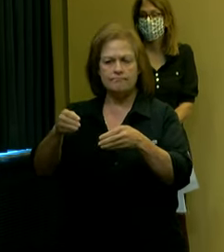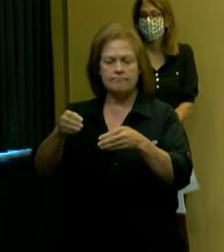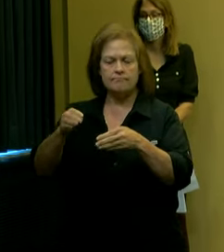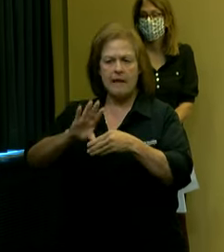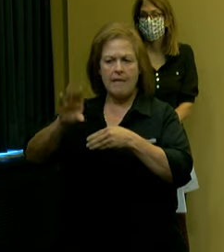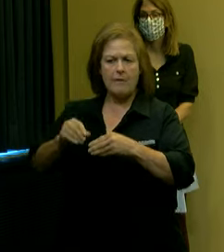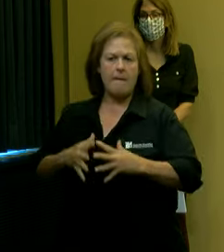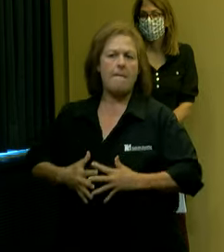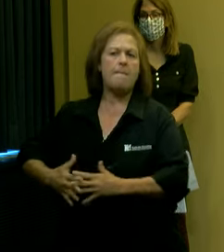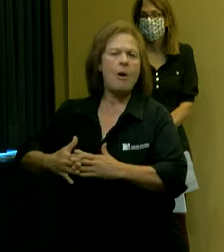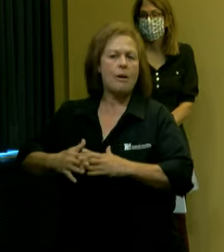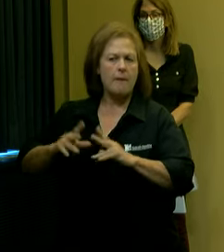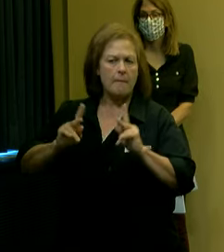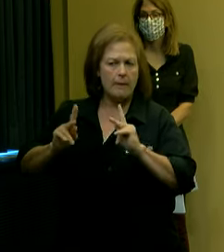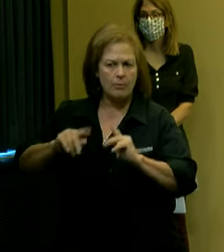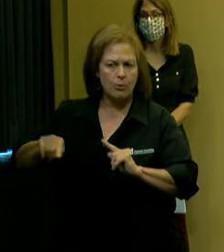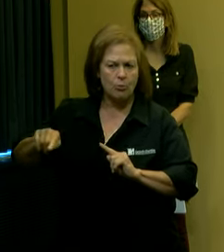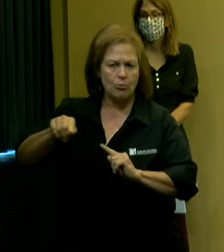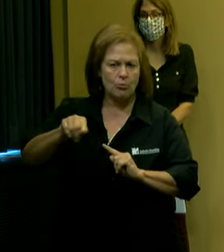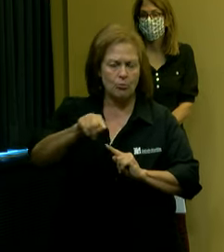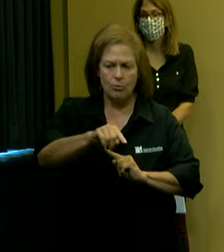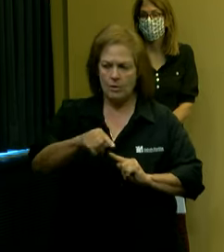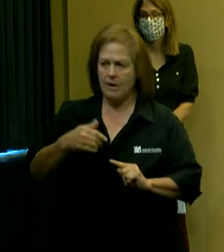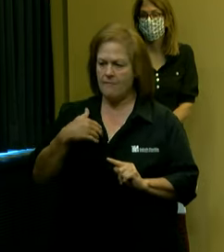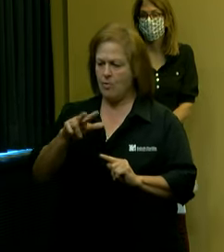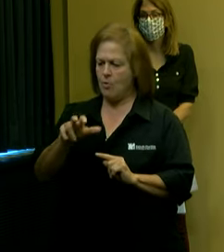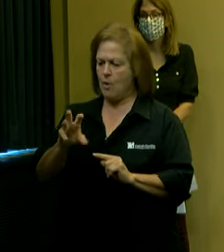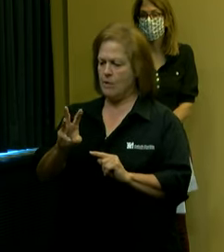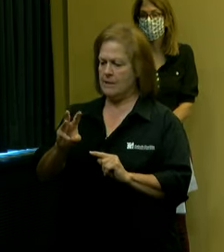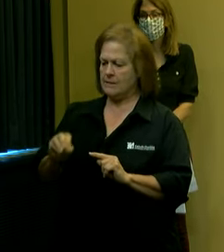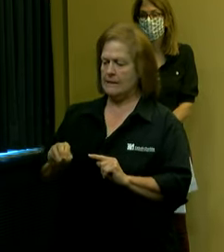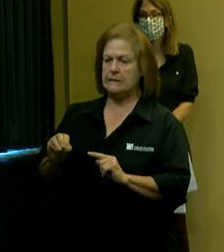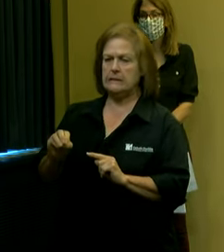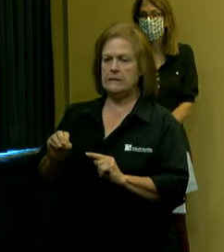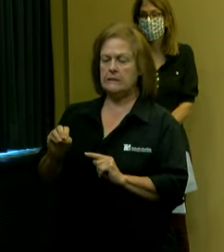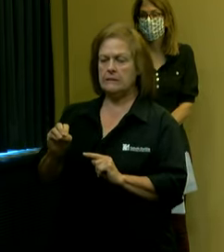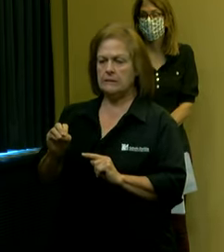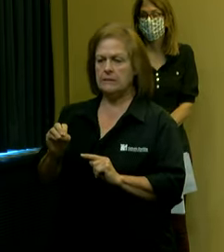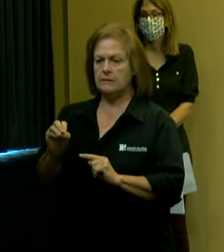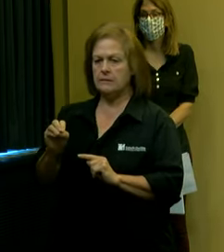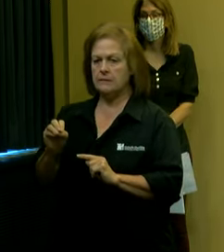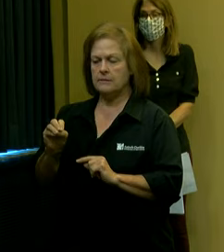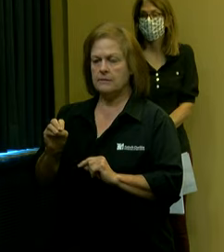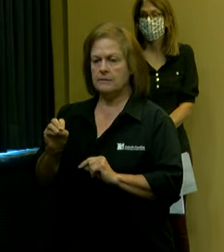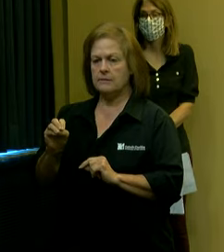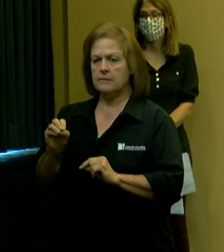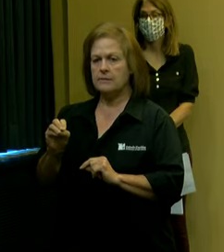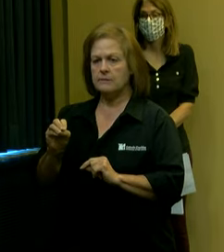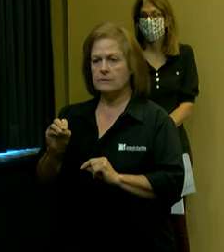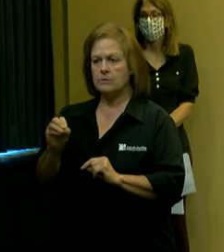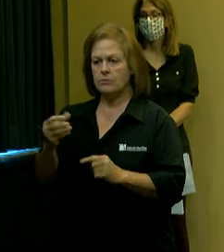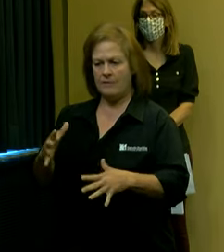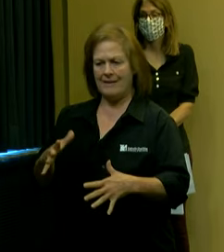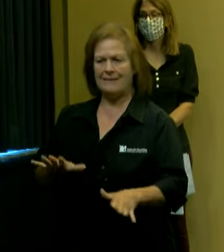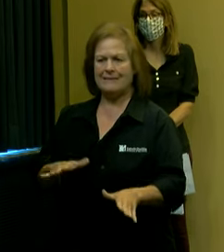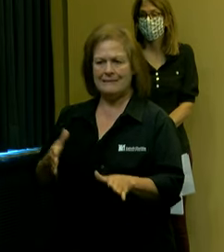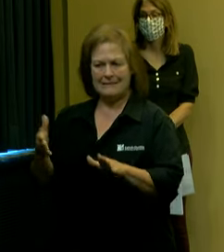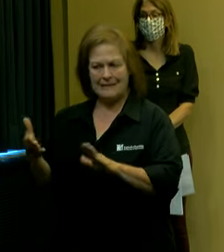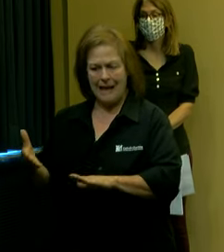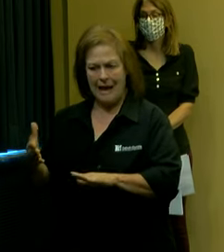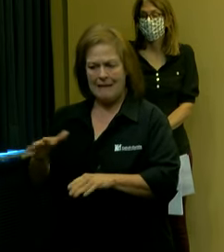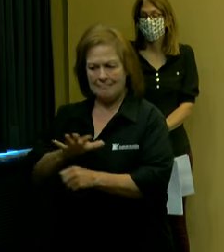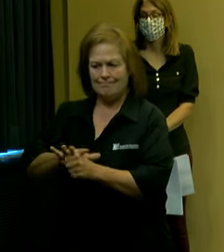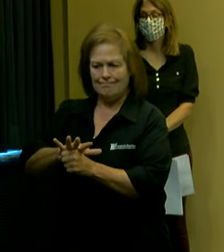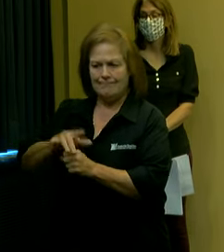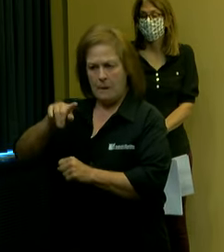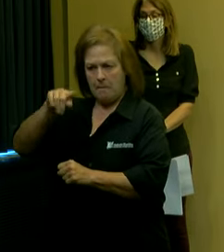as well, with 360 of our residents having died as it relates to the black